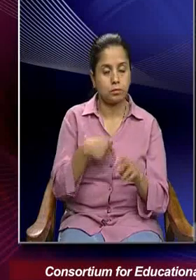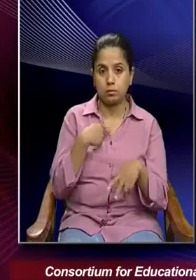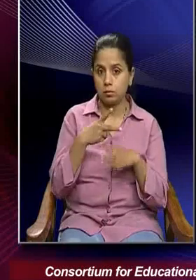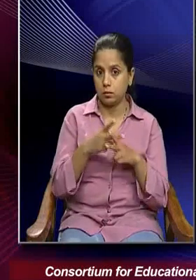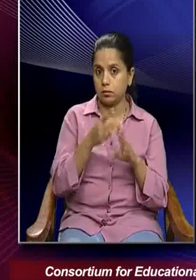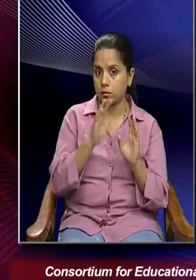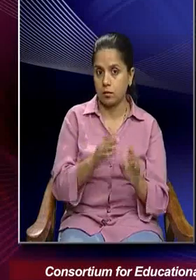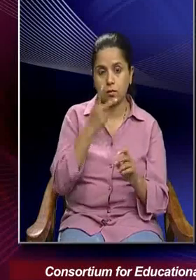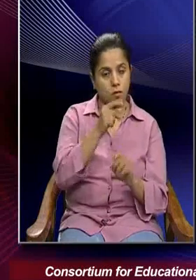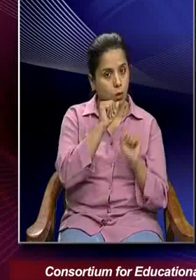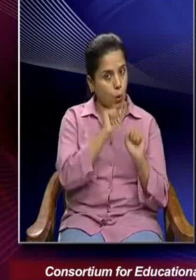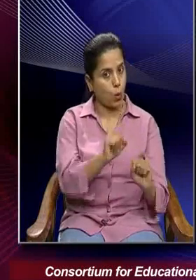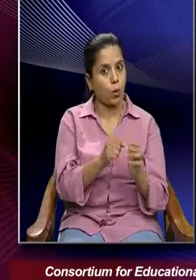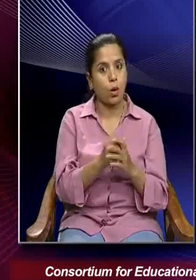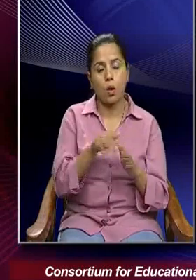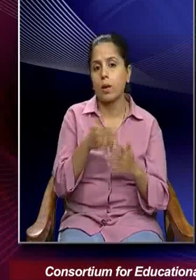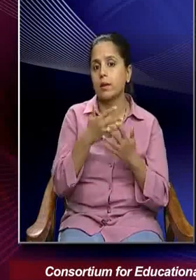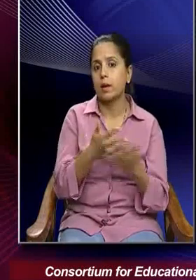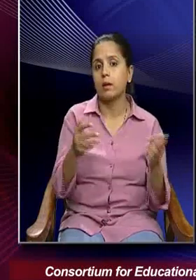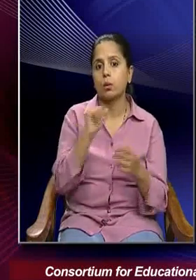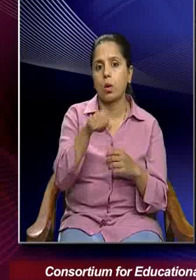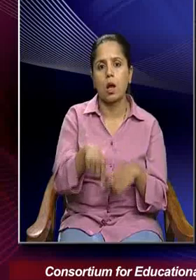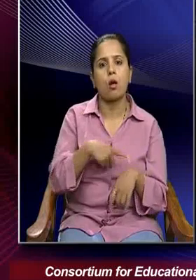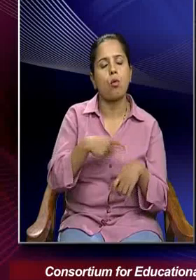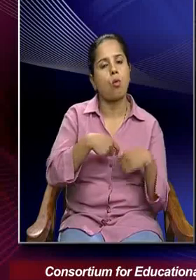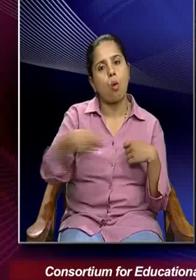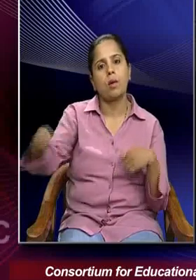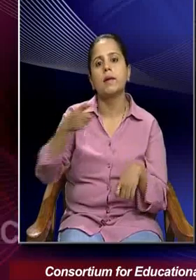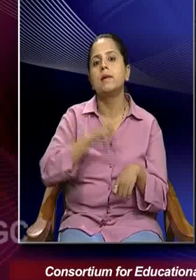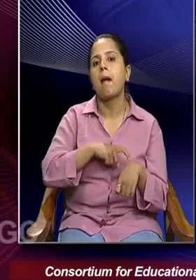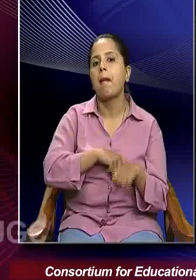concentrated on an object in a longer time.